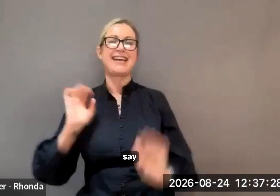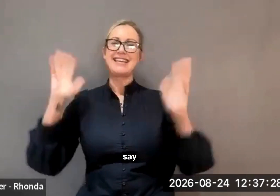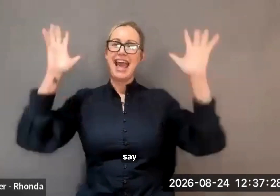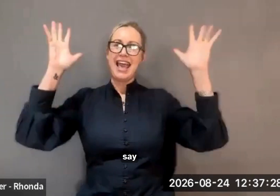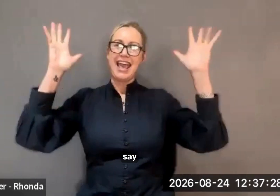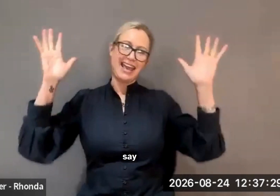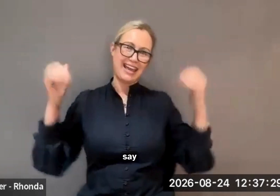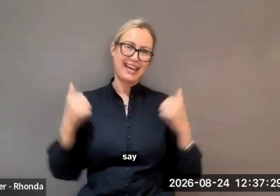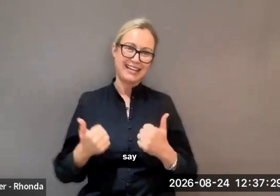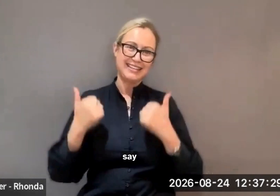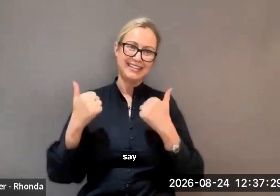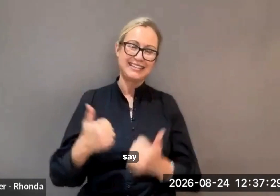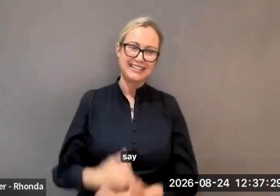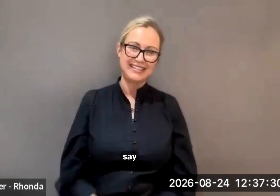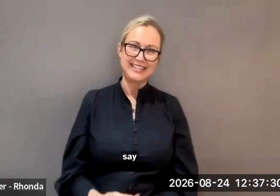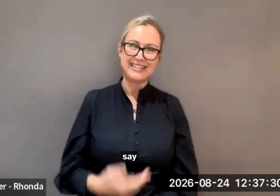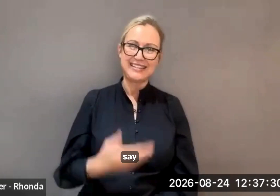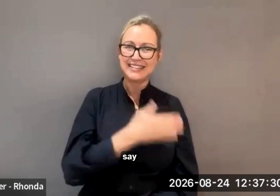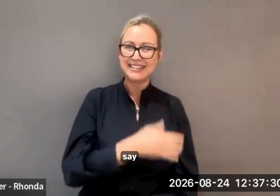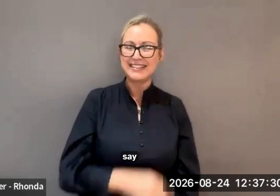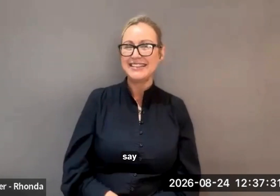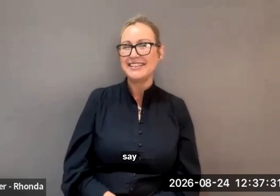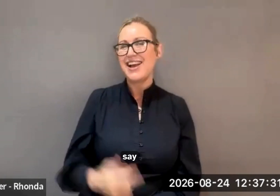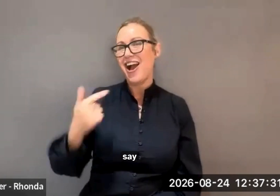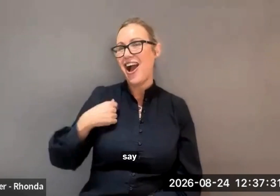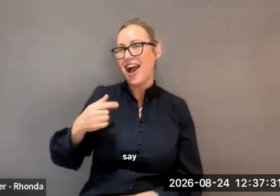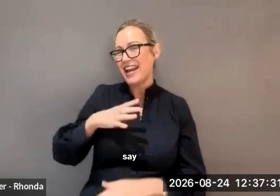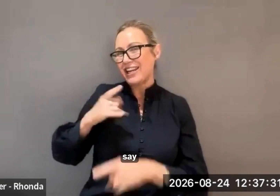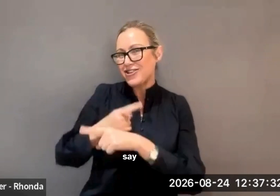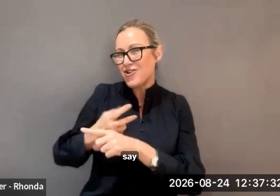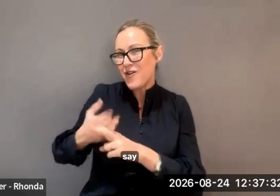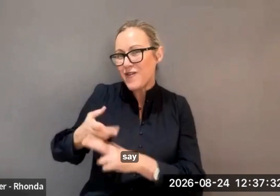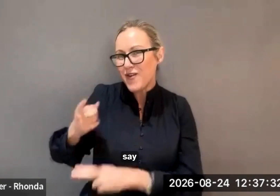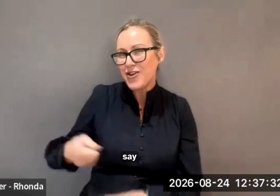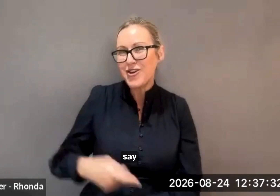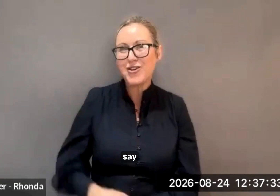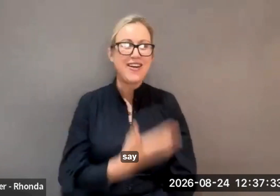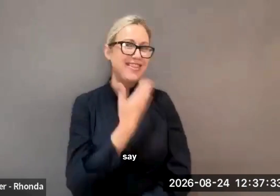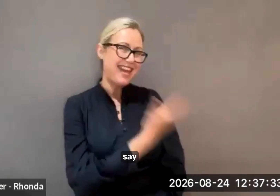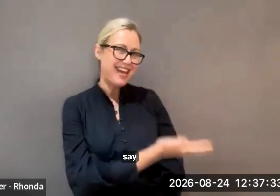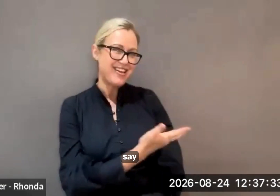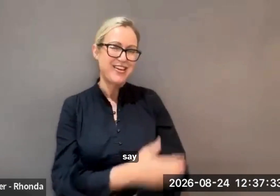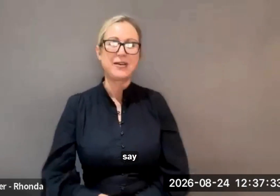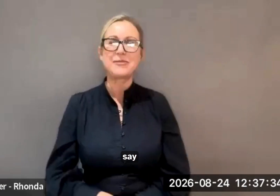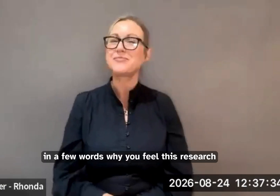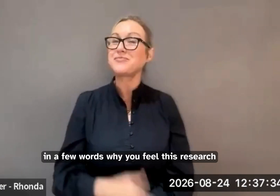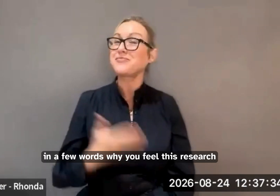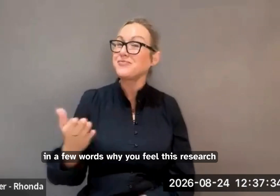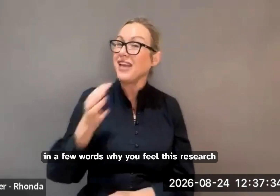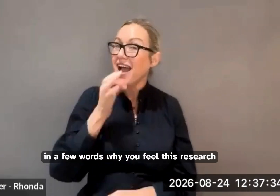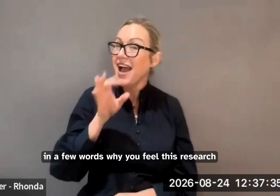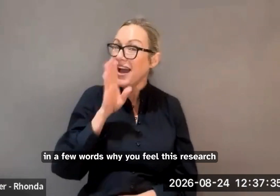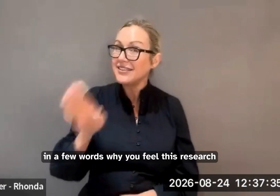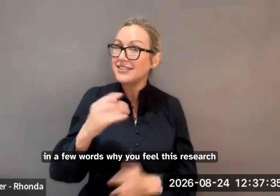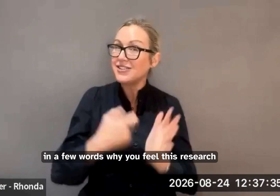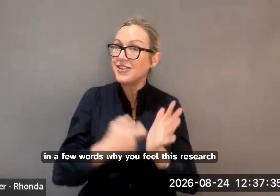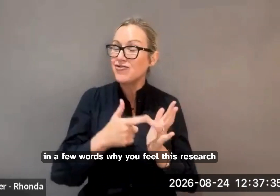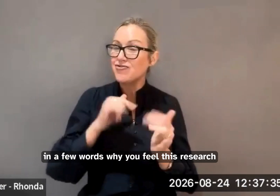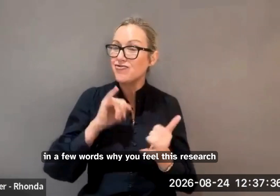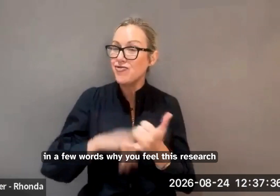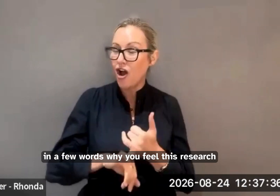Ros. Sorry Hi, about Ros. that, darling. I filled your big shoes, Gus. Oh, thank you. Thank you very Ros, much. can you